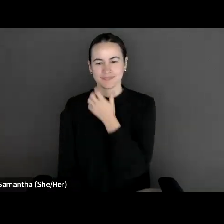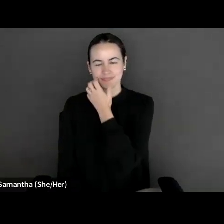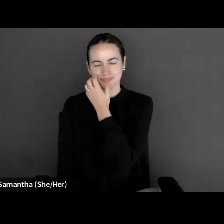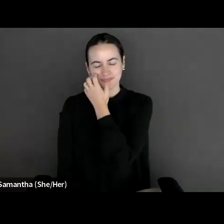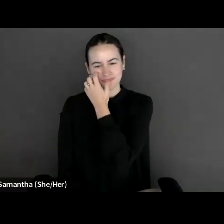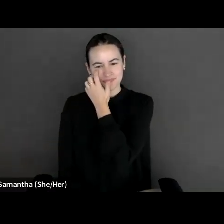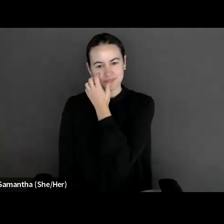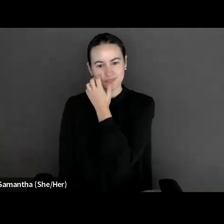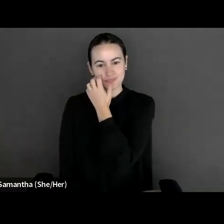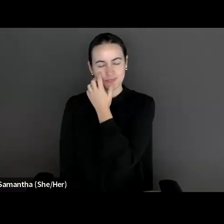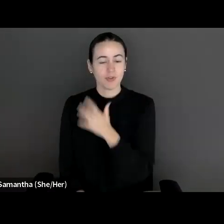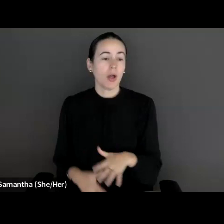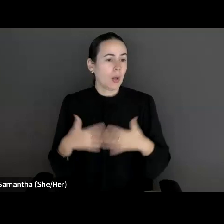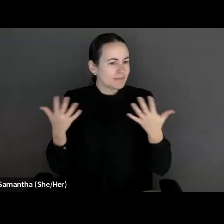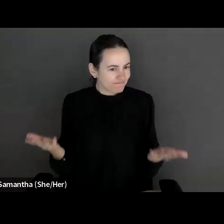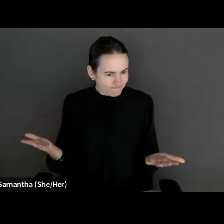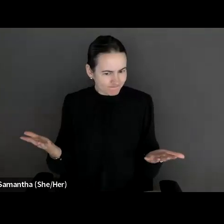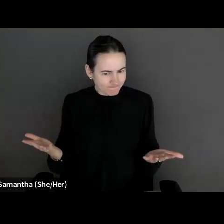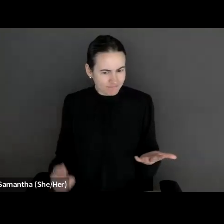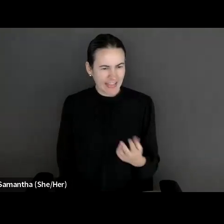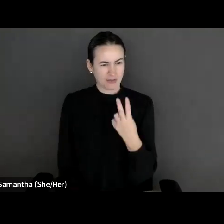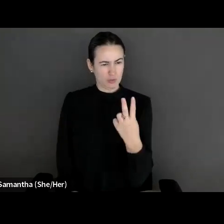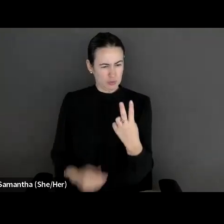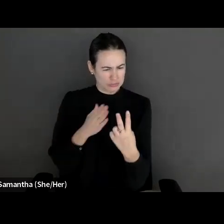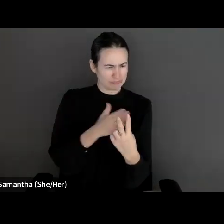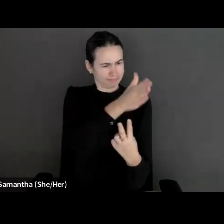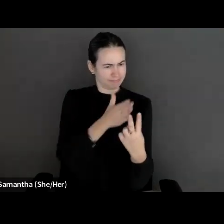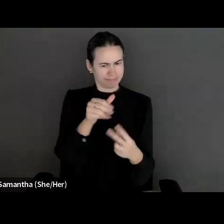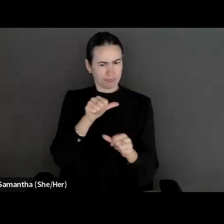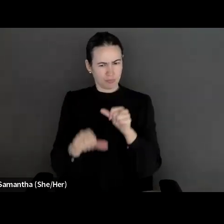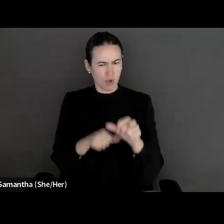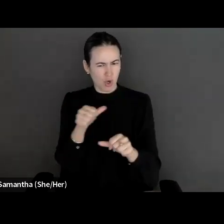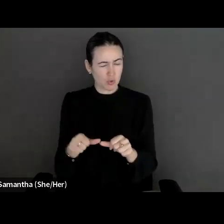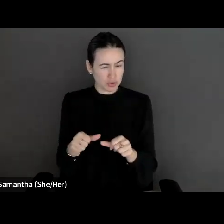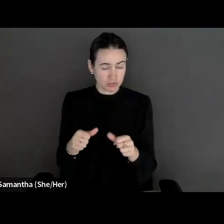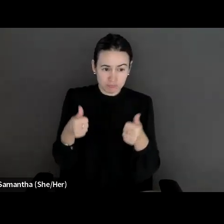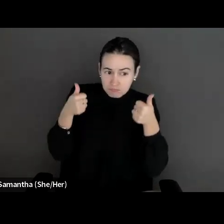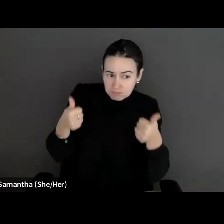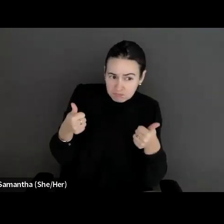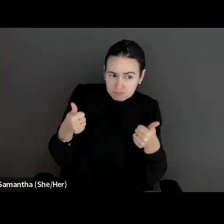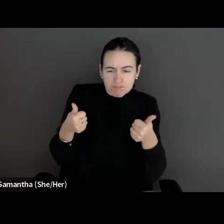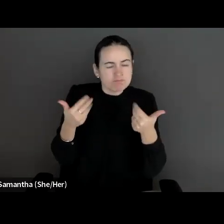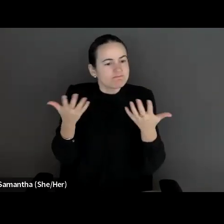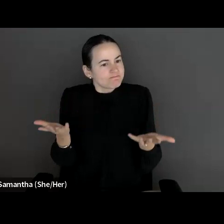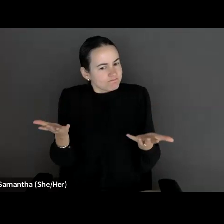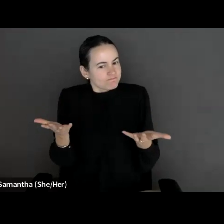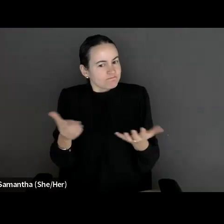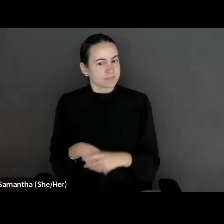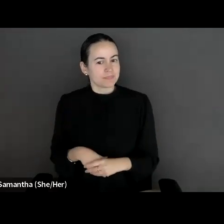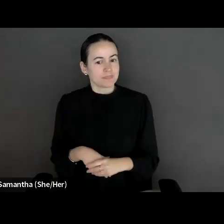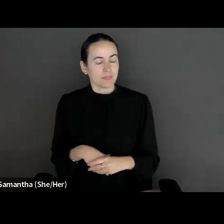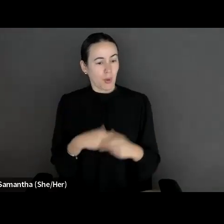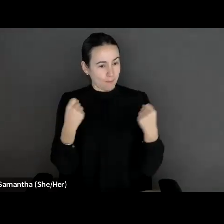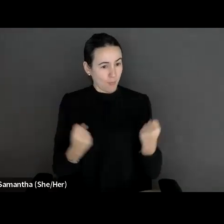So does the dichotomous categorization hold? Well, purely performance-based was not